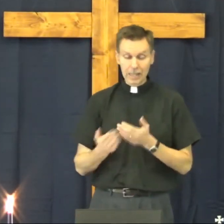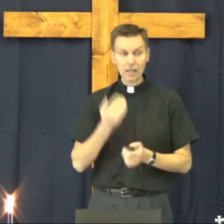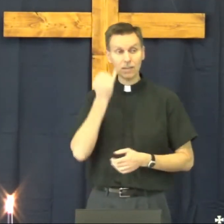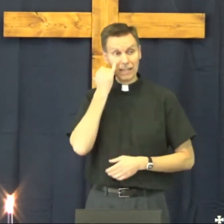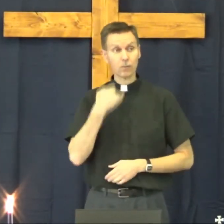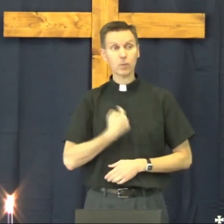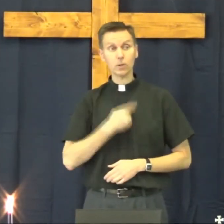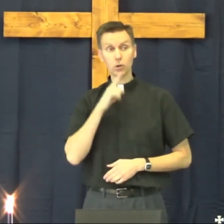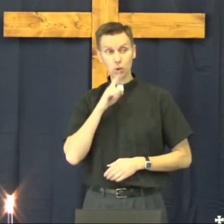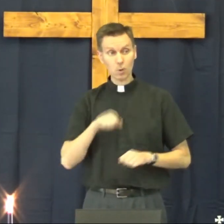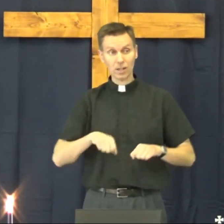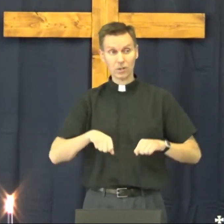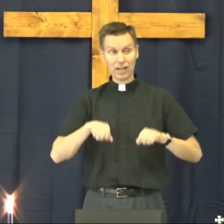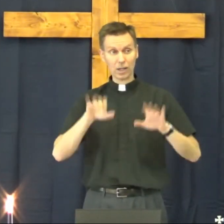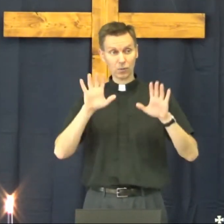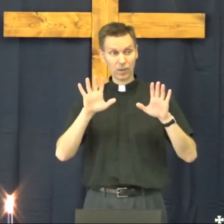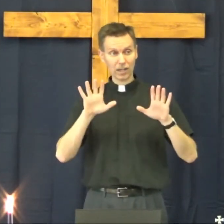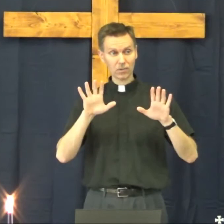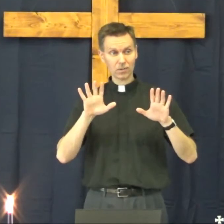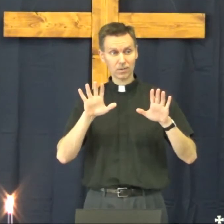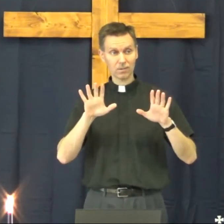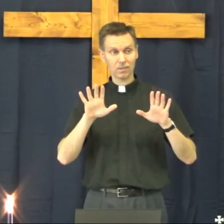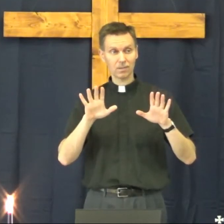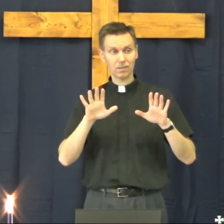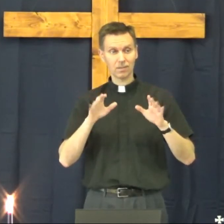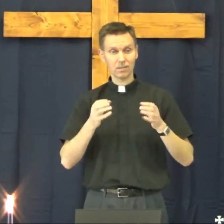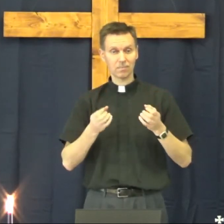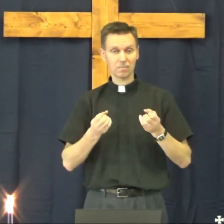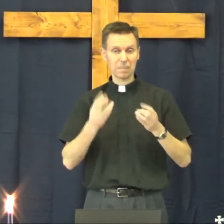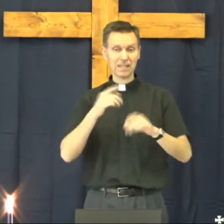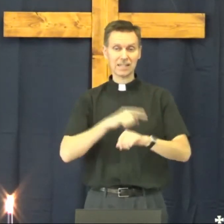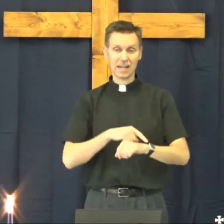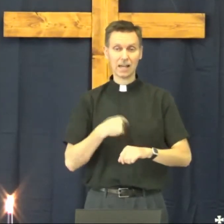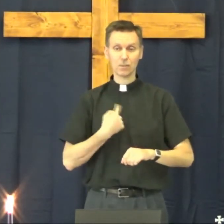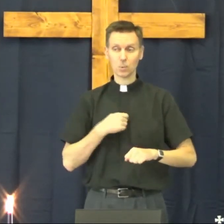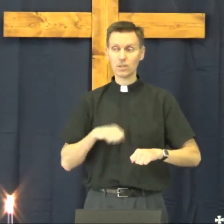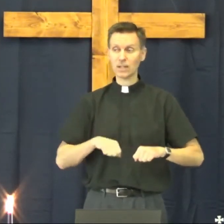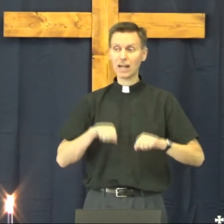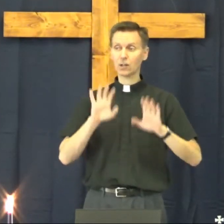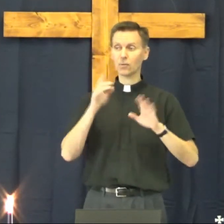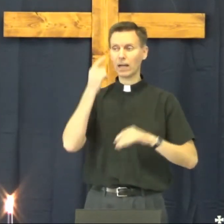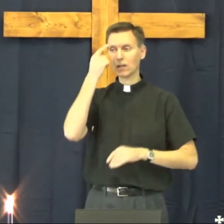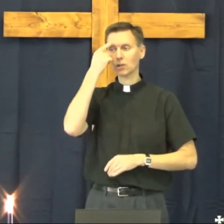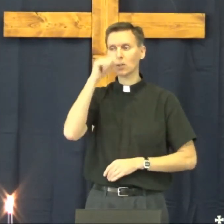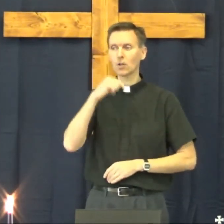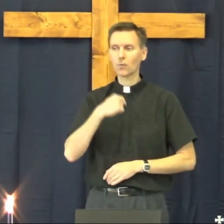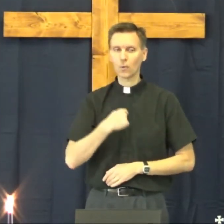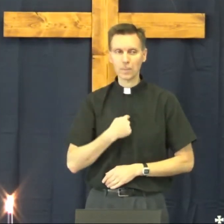Even if we do sacrifice, many times we sacrifice for me.